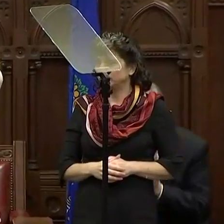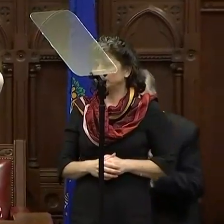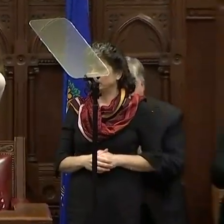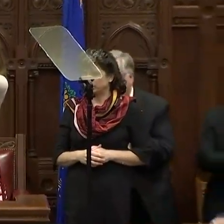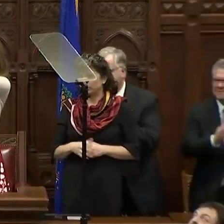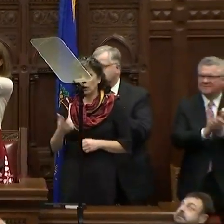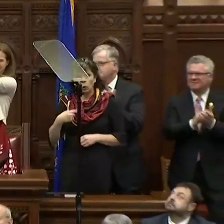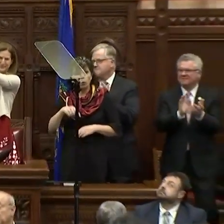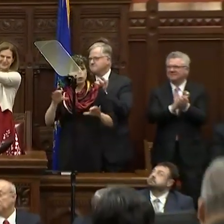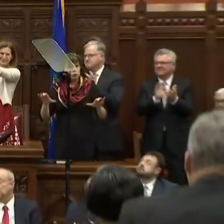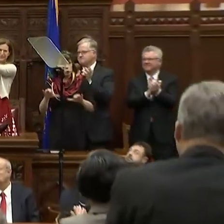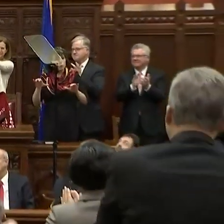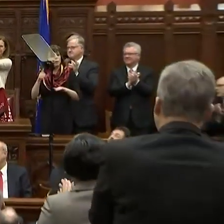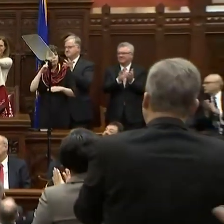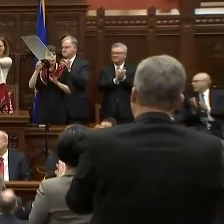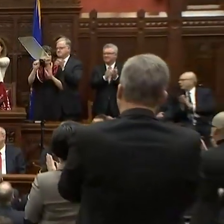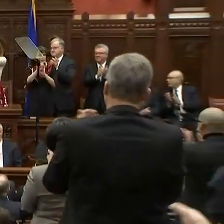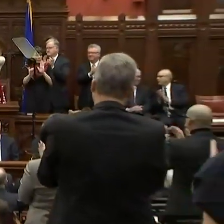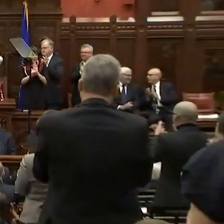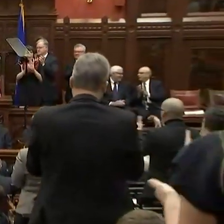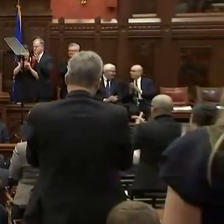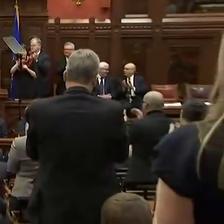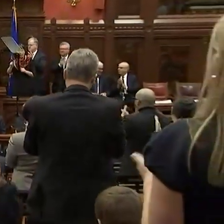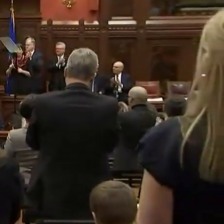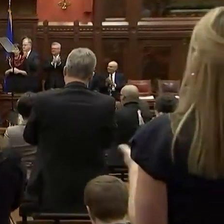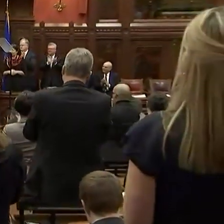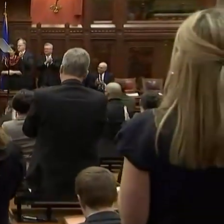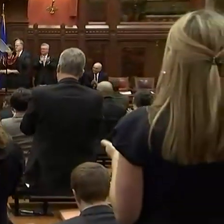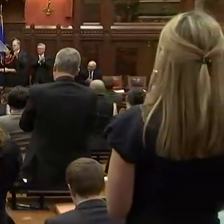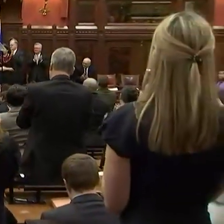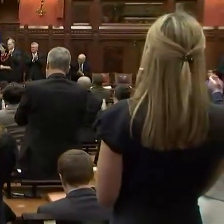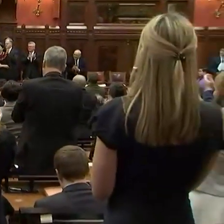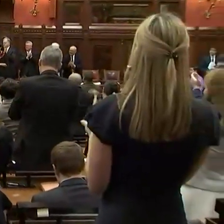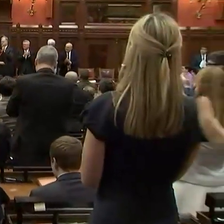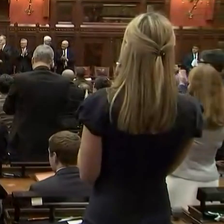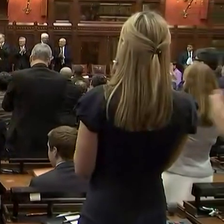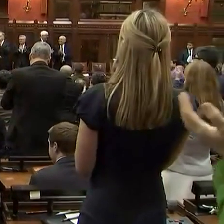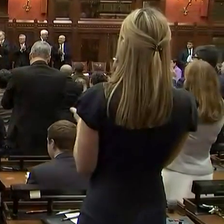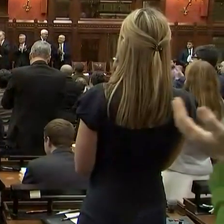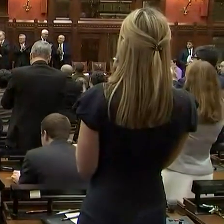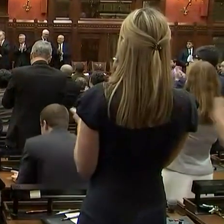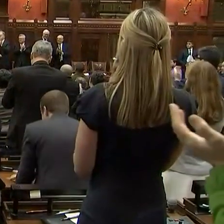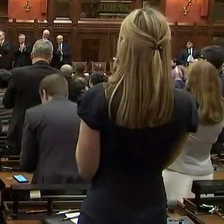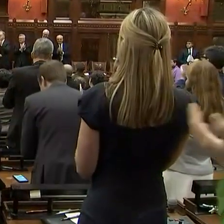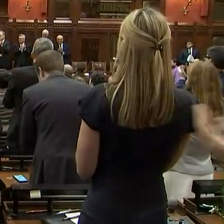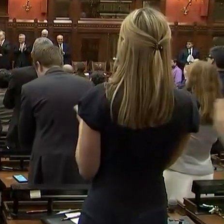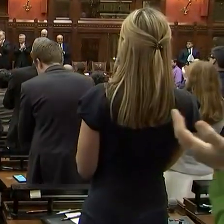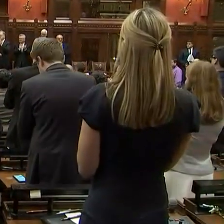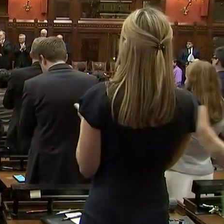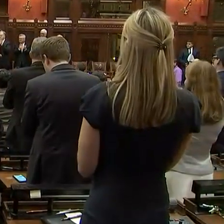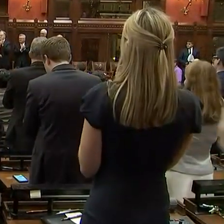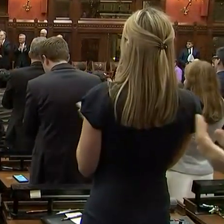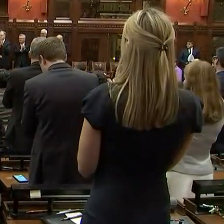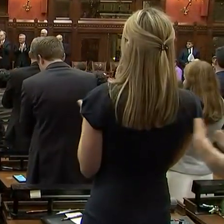We're already doing it for the state of Connecticut. Now they can do it too. And you'll be better for it.